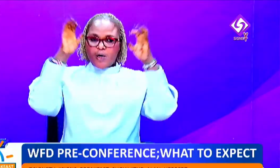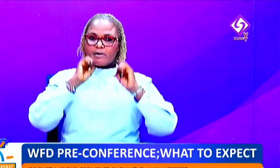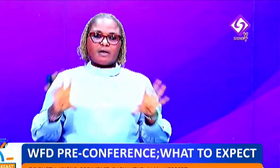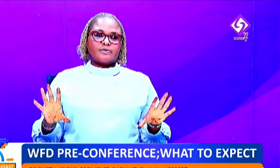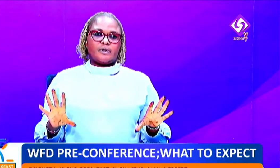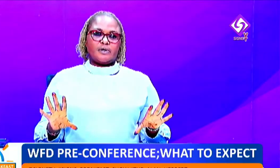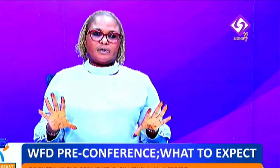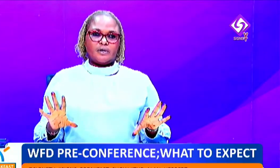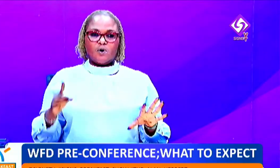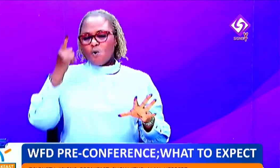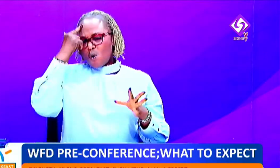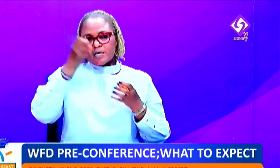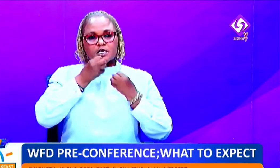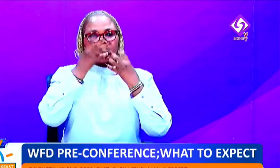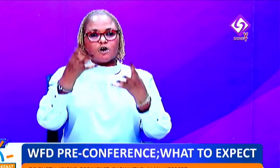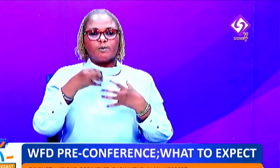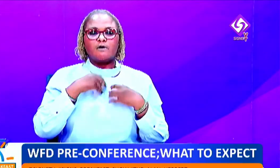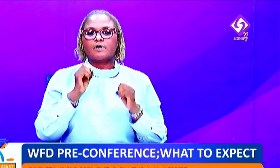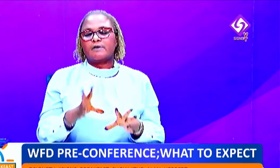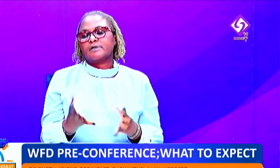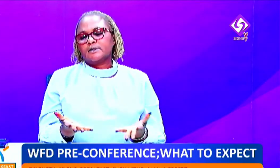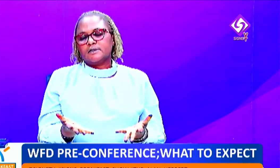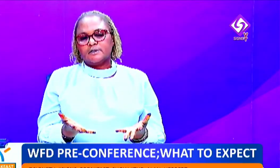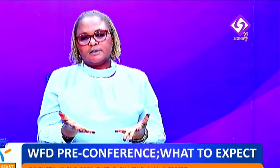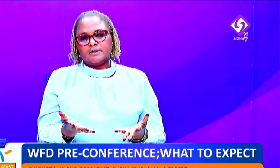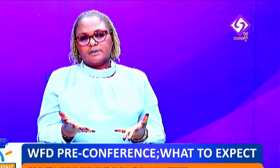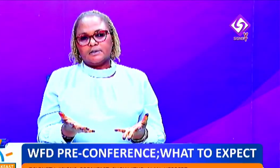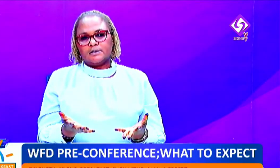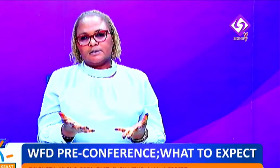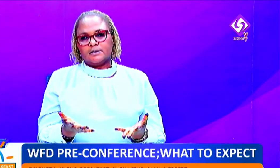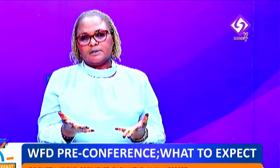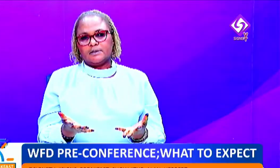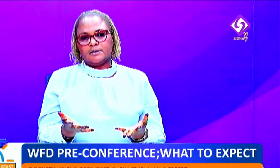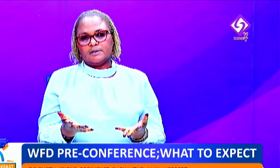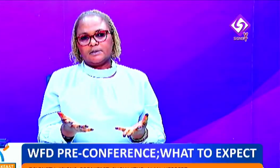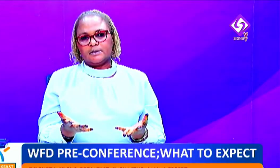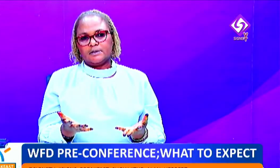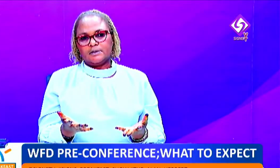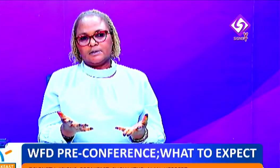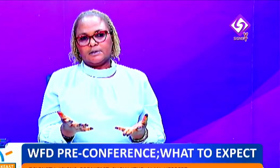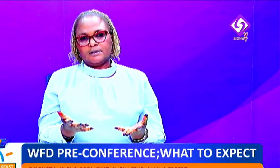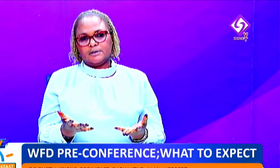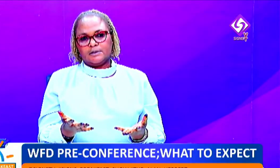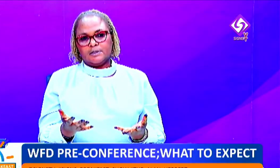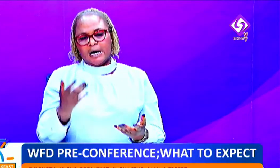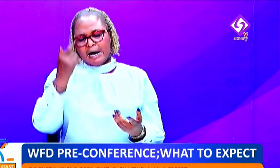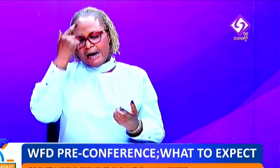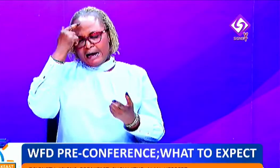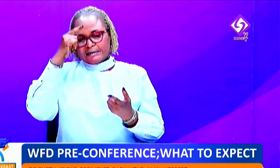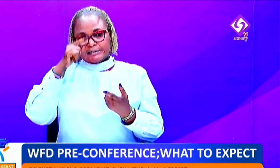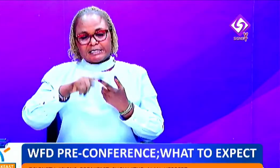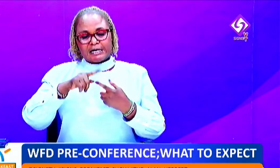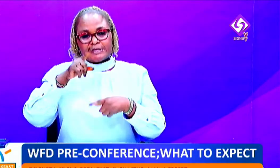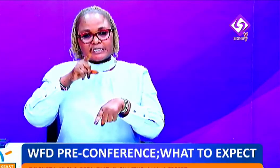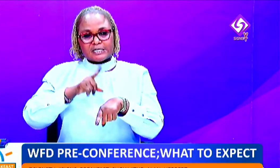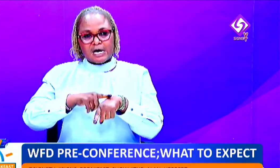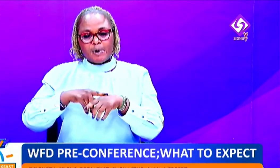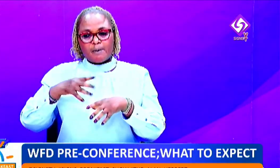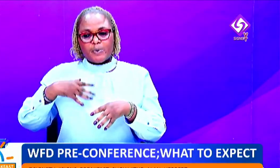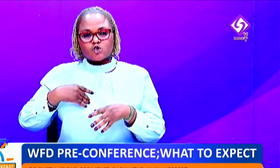abused, or they are in a relationship and they become pregnant, and they're not even aware that they're pregnant because they have no information. They have not had that space